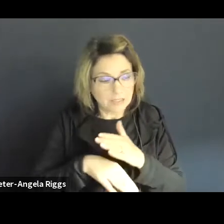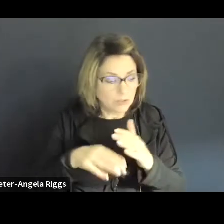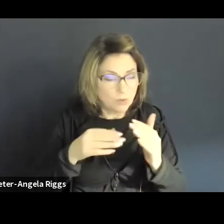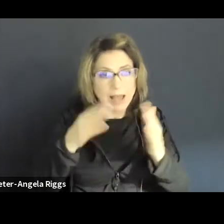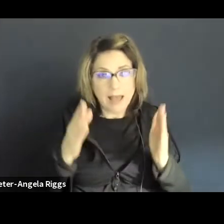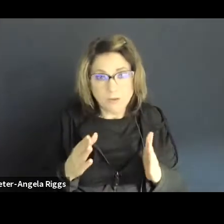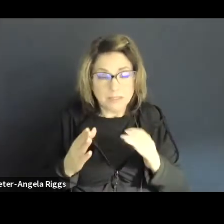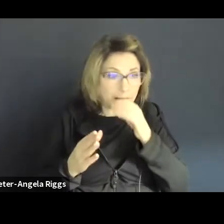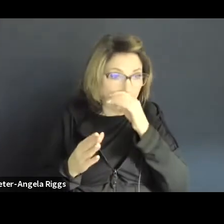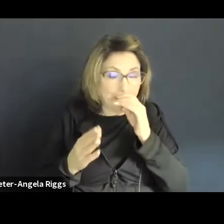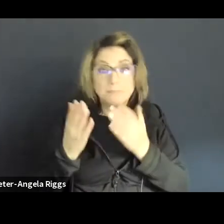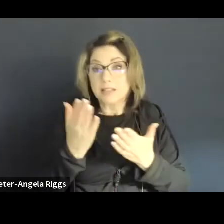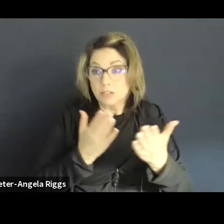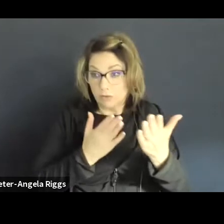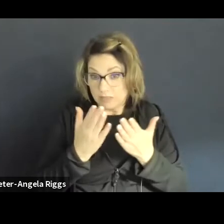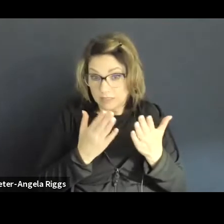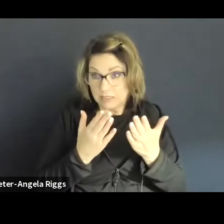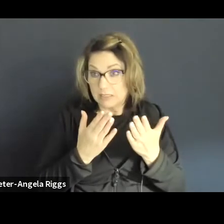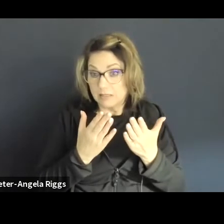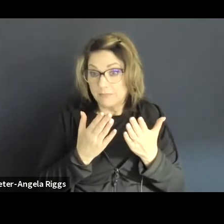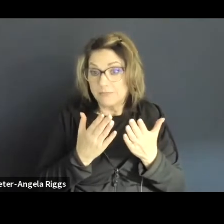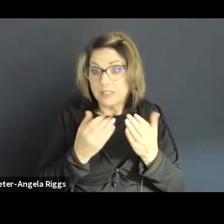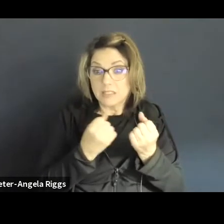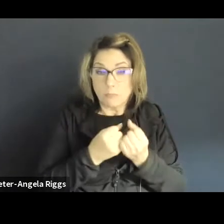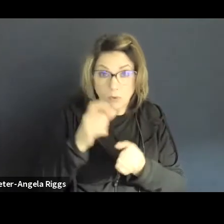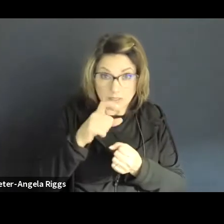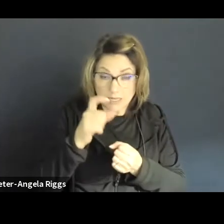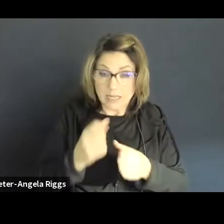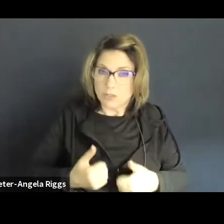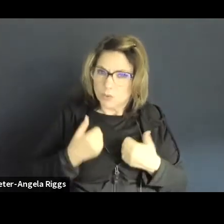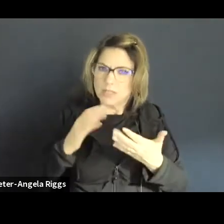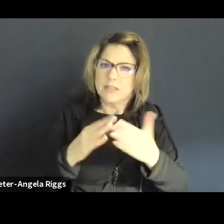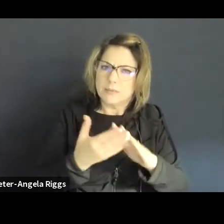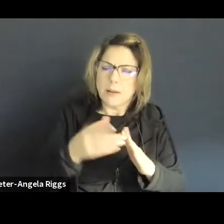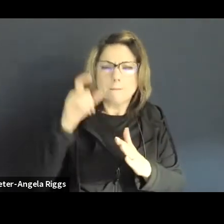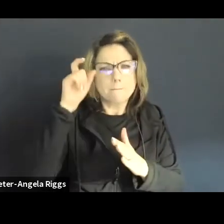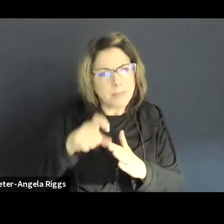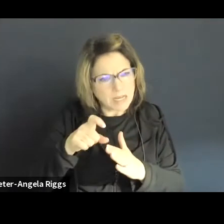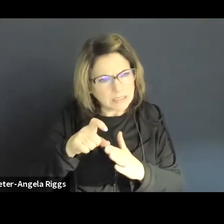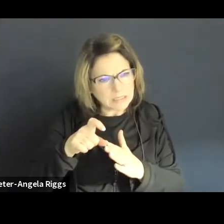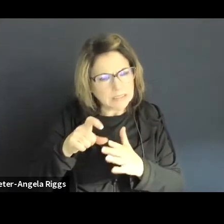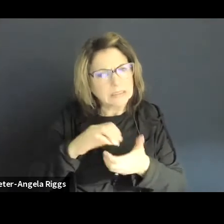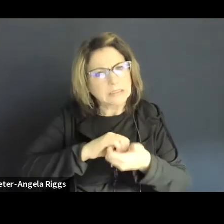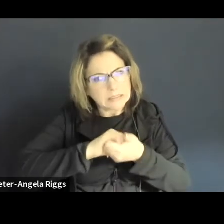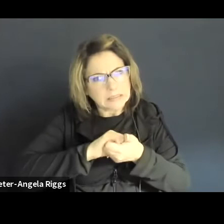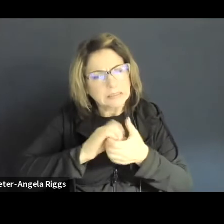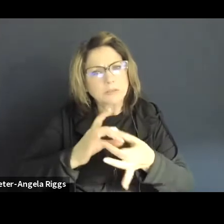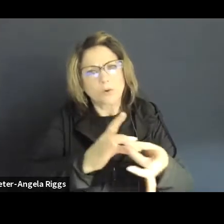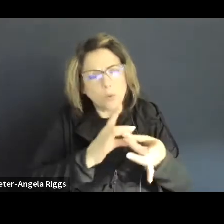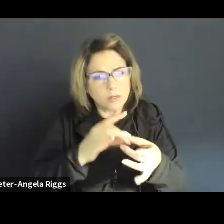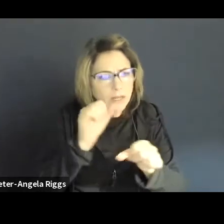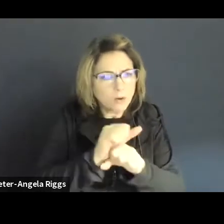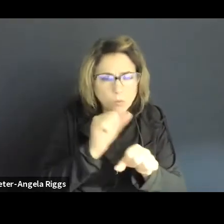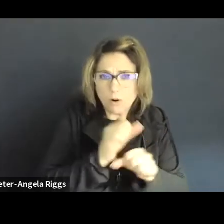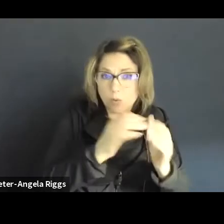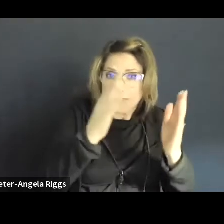the services and supports they need to live in the community, there must be a collaborative and coordinated effort between